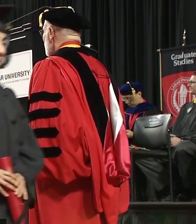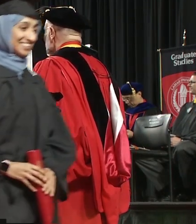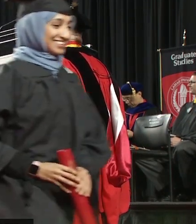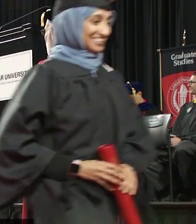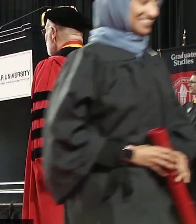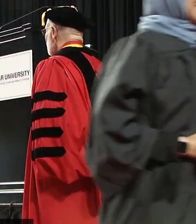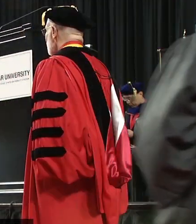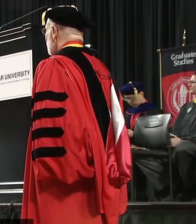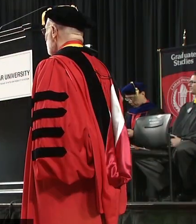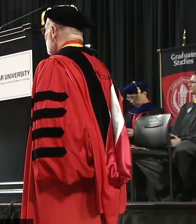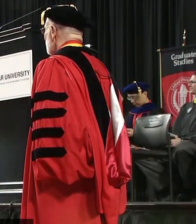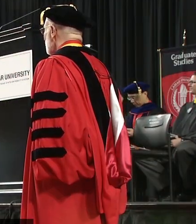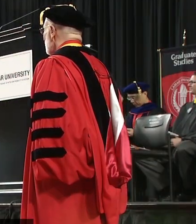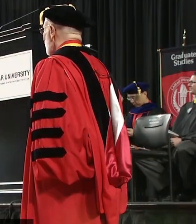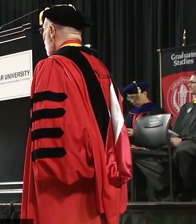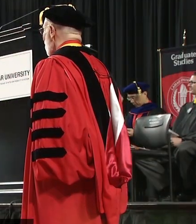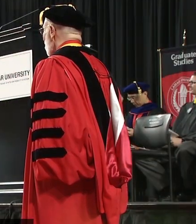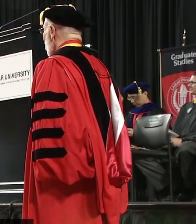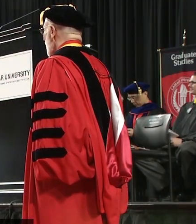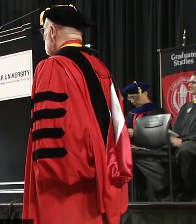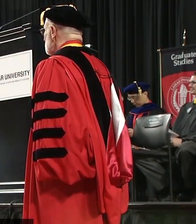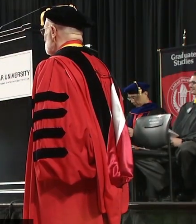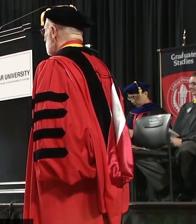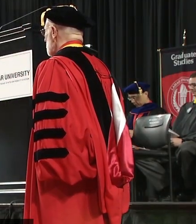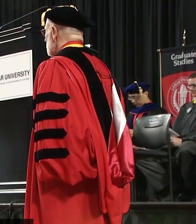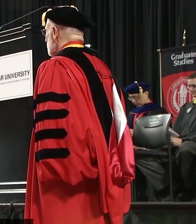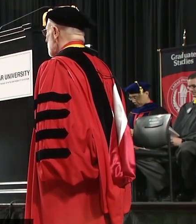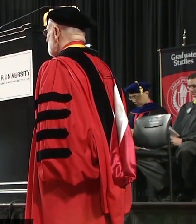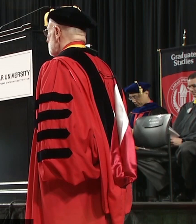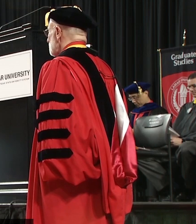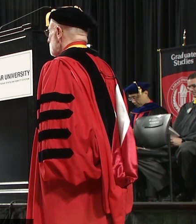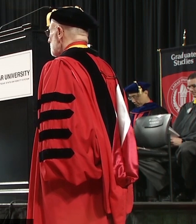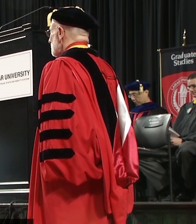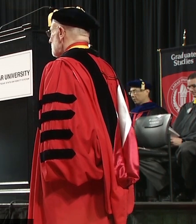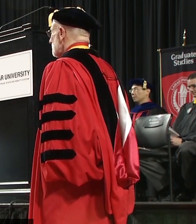Carlos D. Fernandez.